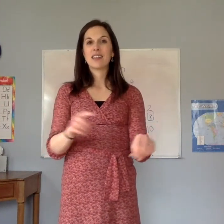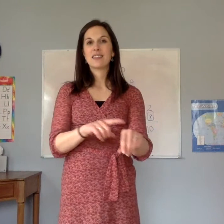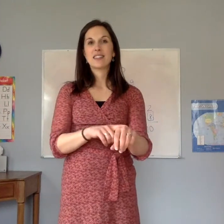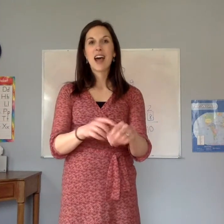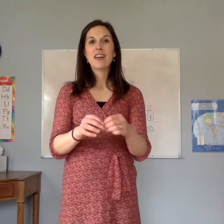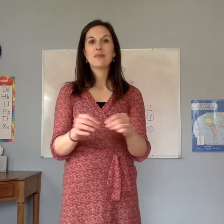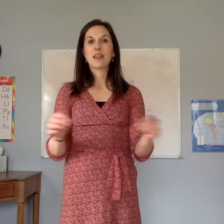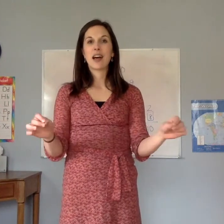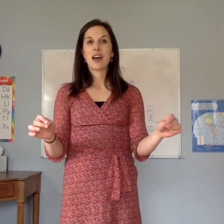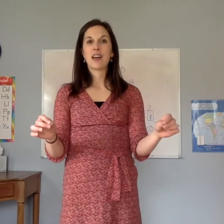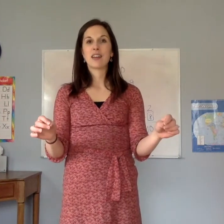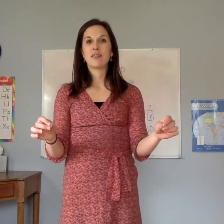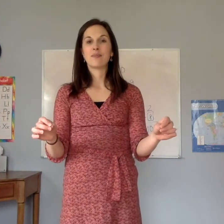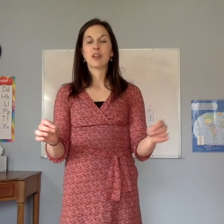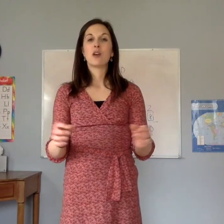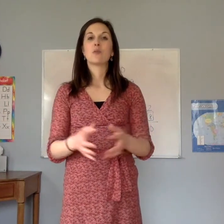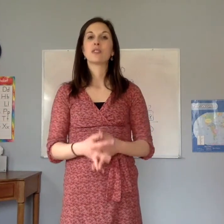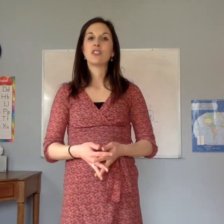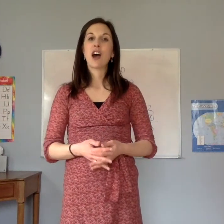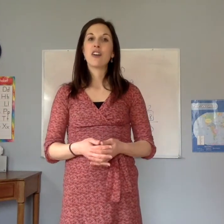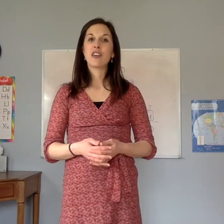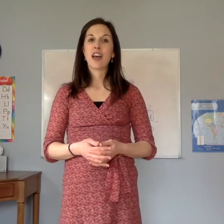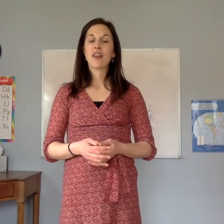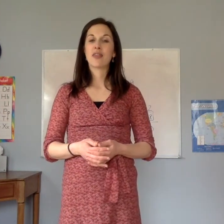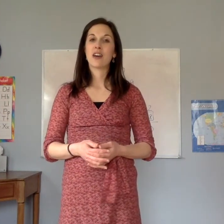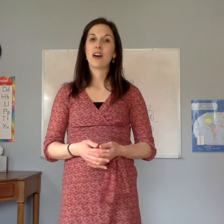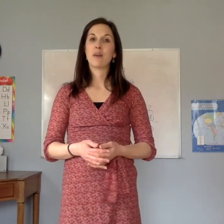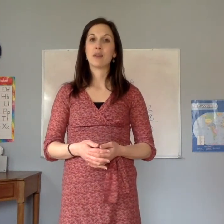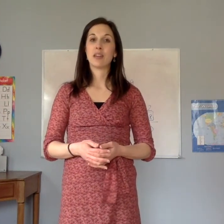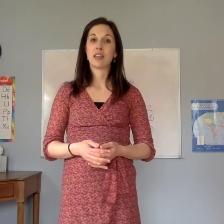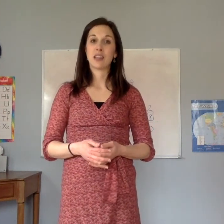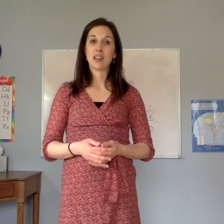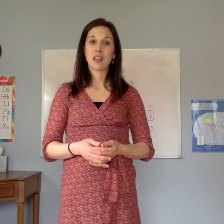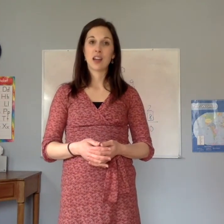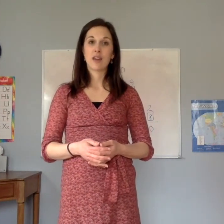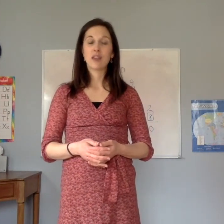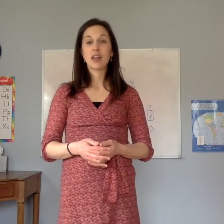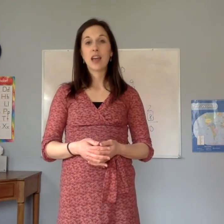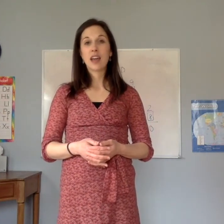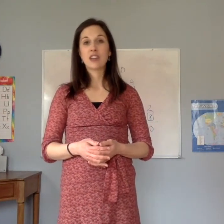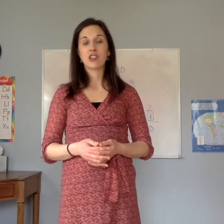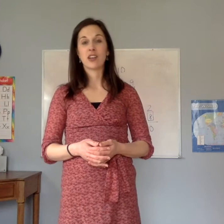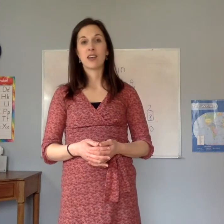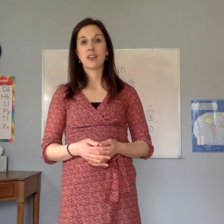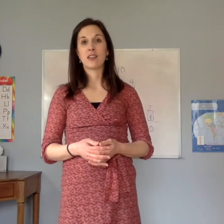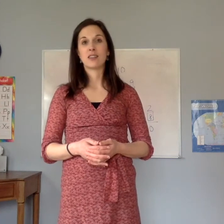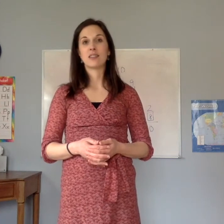Timeline, timeline. We'll start at the beginning of the ages.